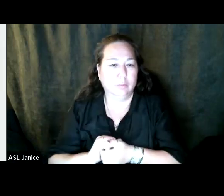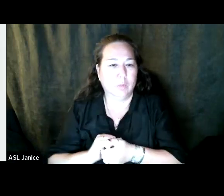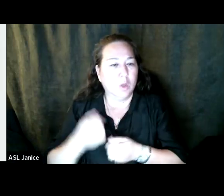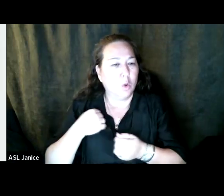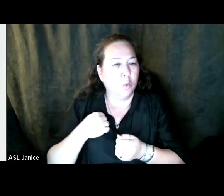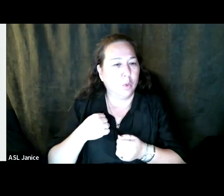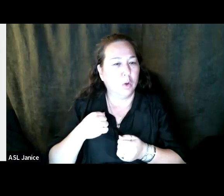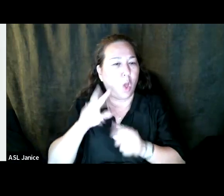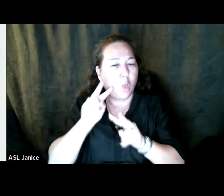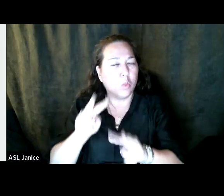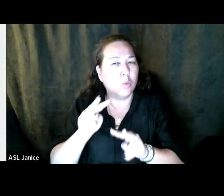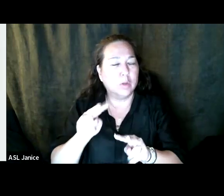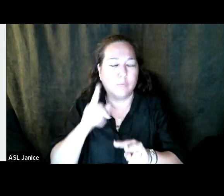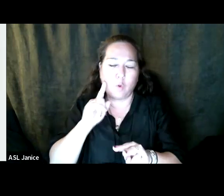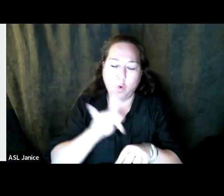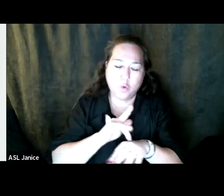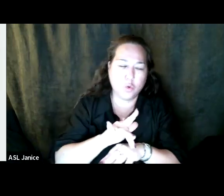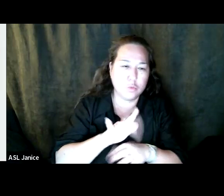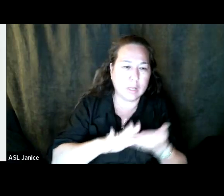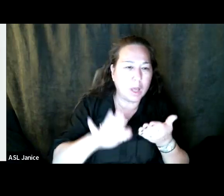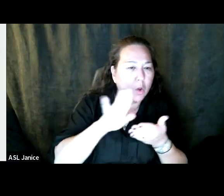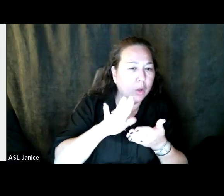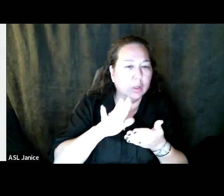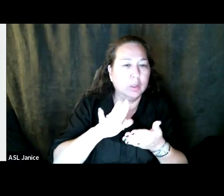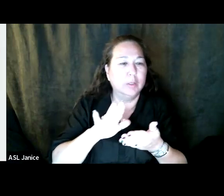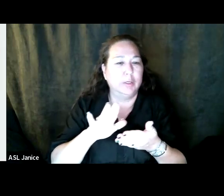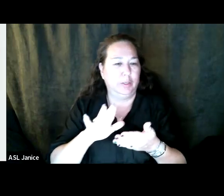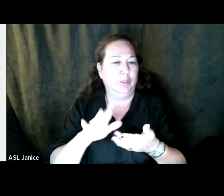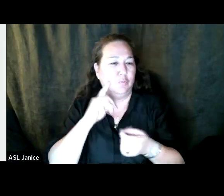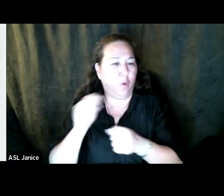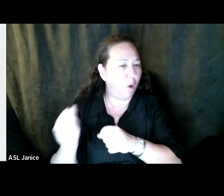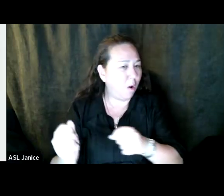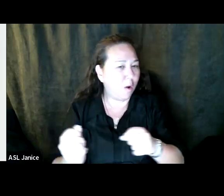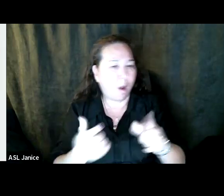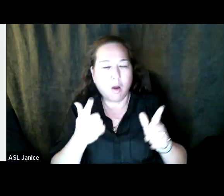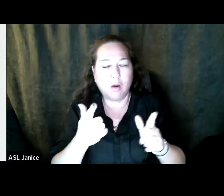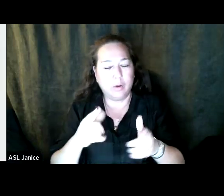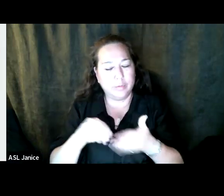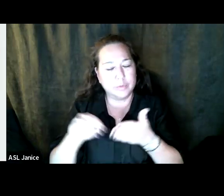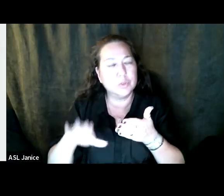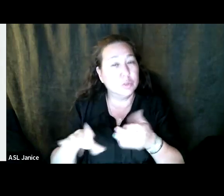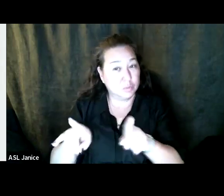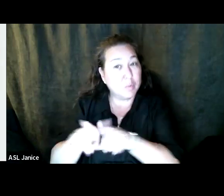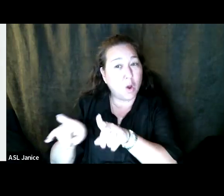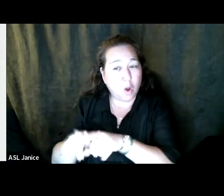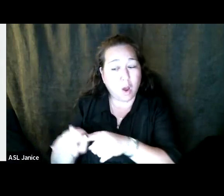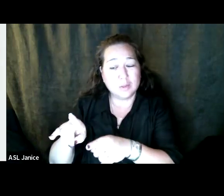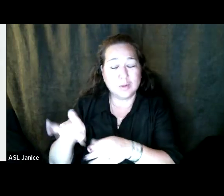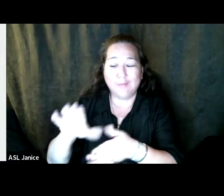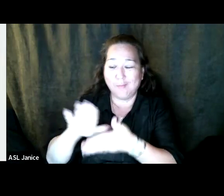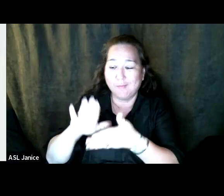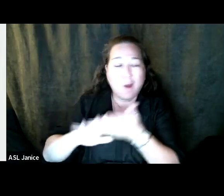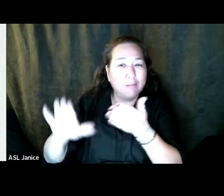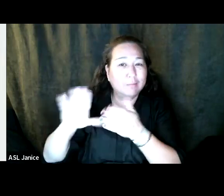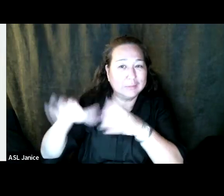college for all of our students. This grant also supports full inclusion